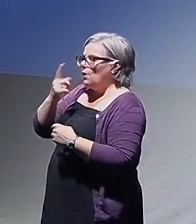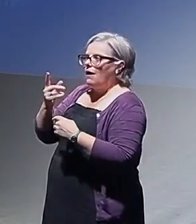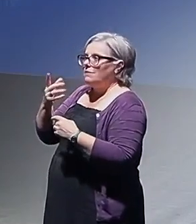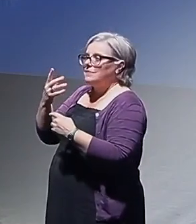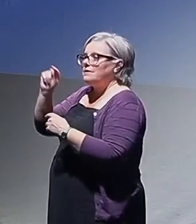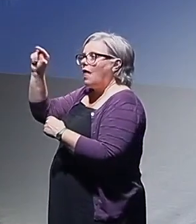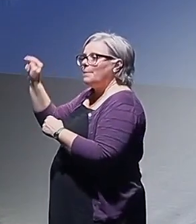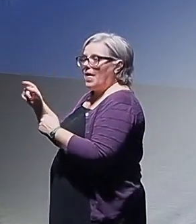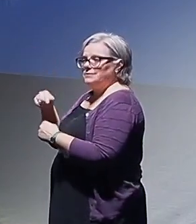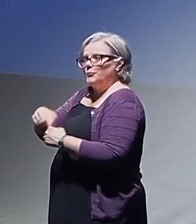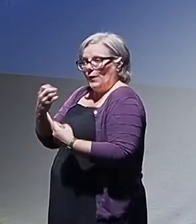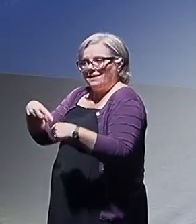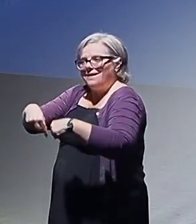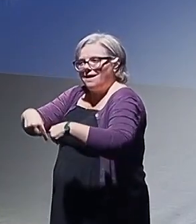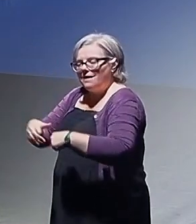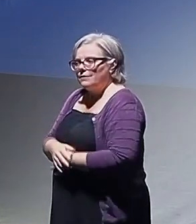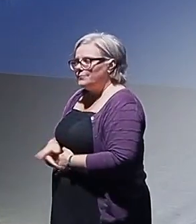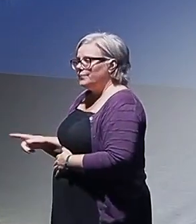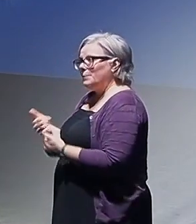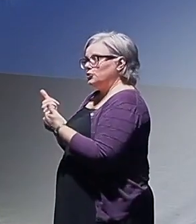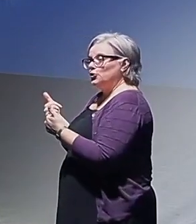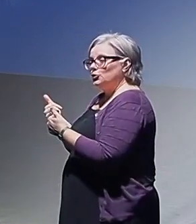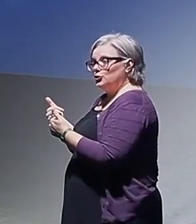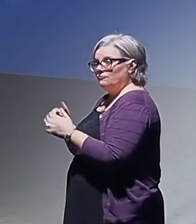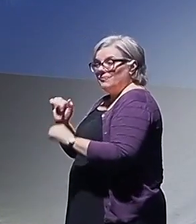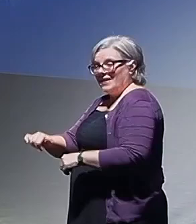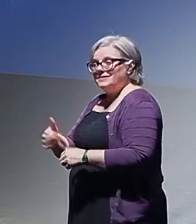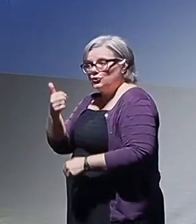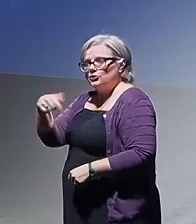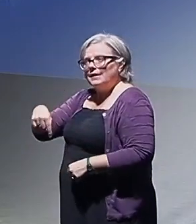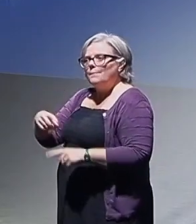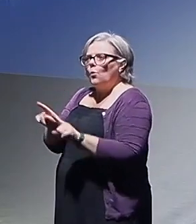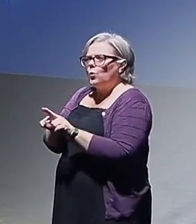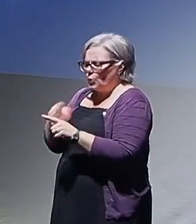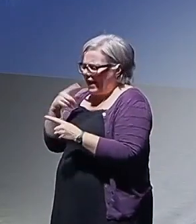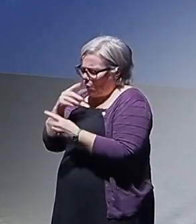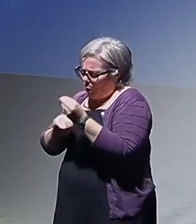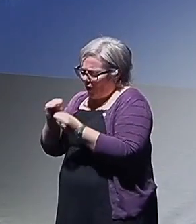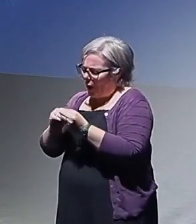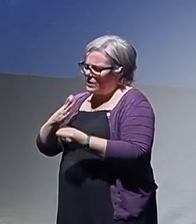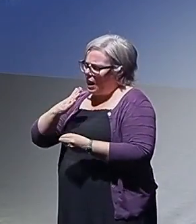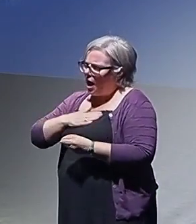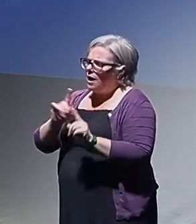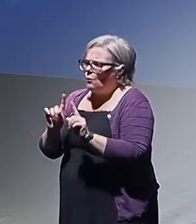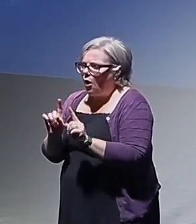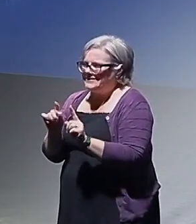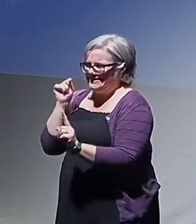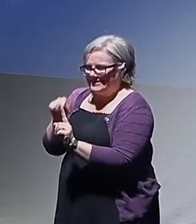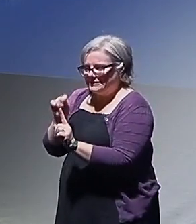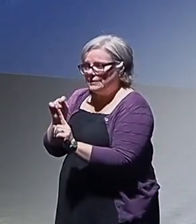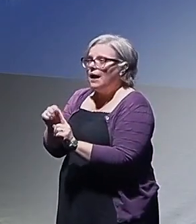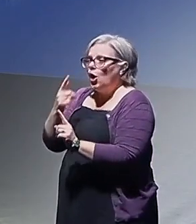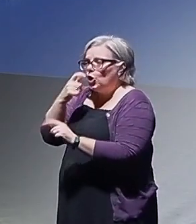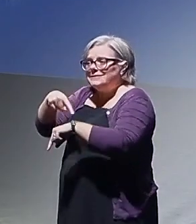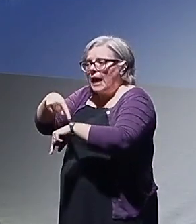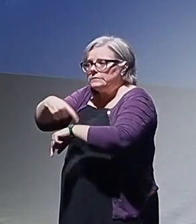So it is quite a gift to be It is a gift, but it's also working out what you like. Yeah. And that takes time, or